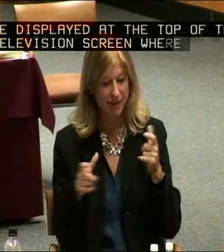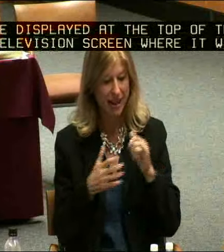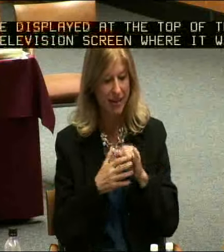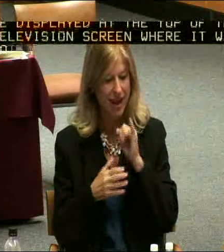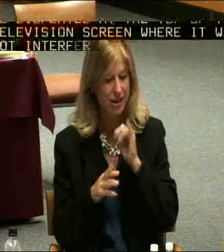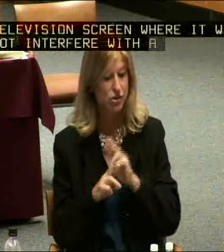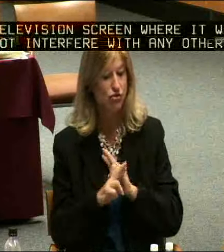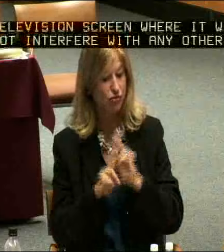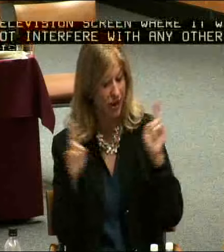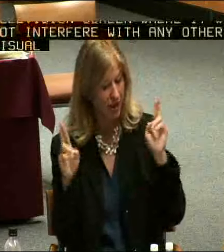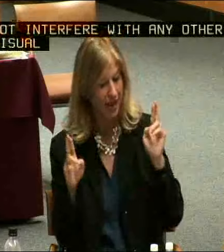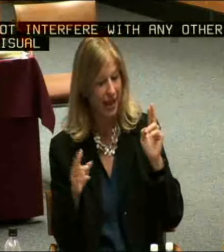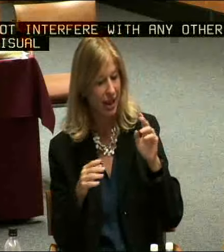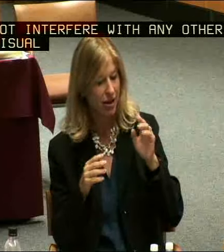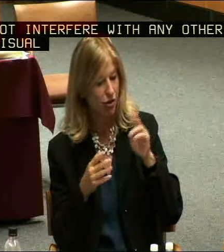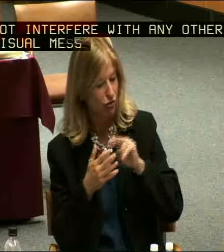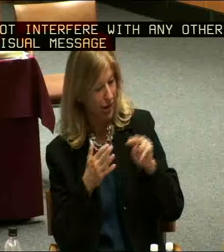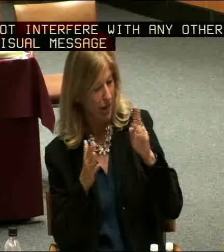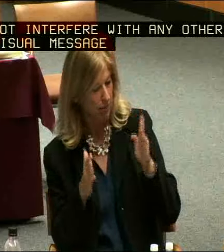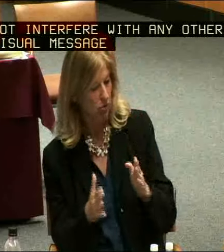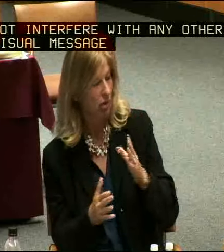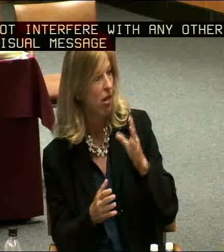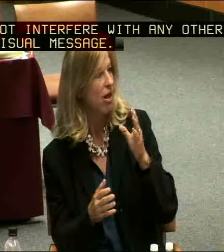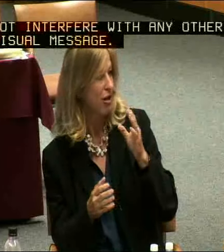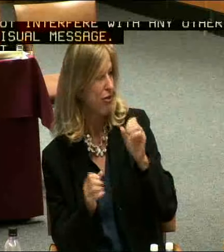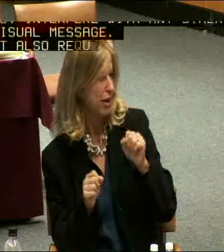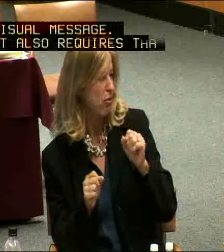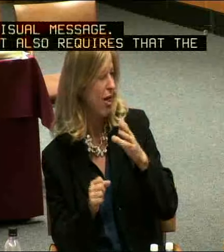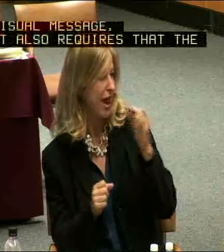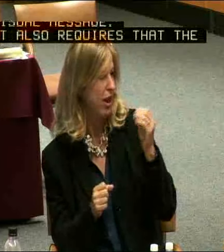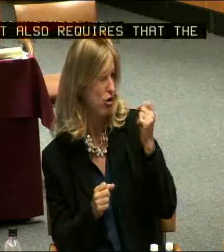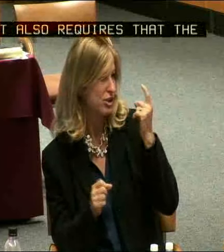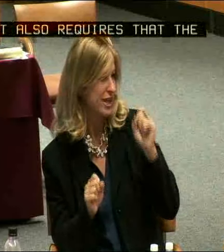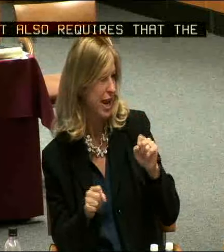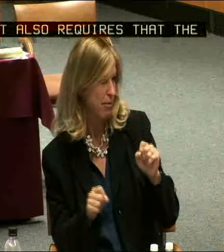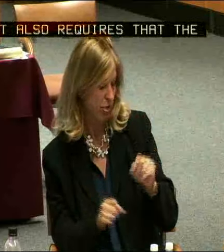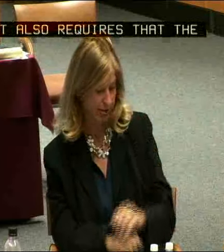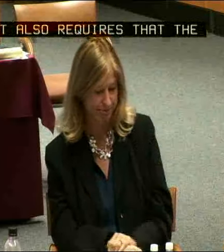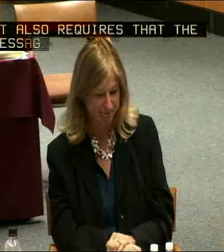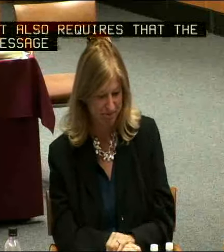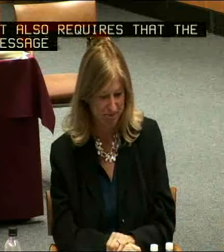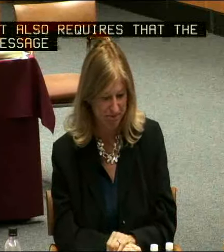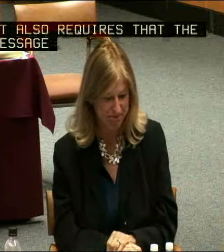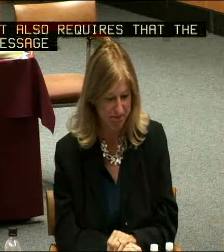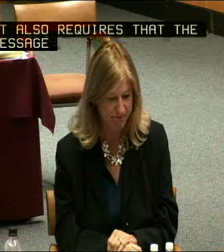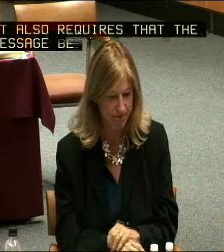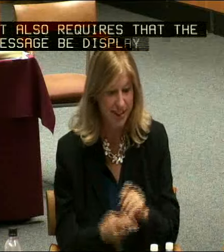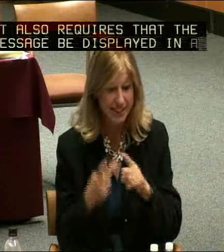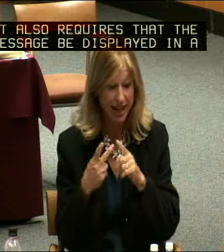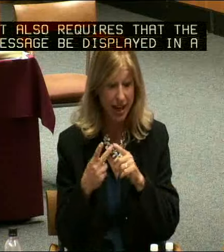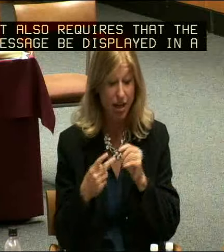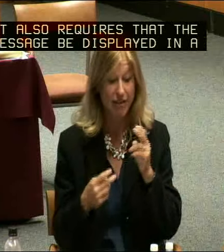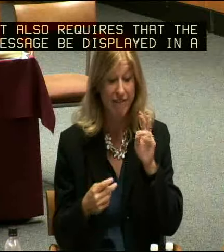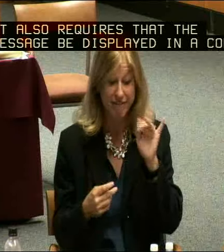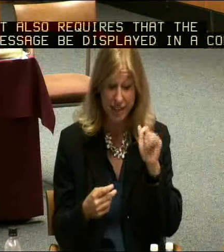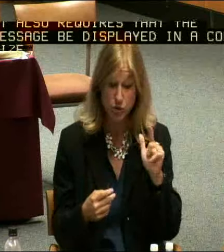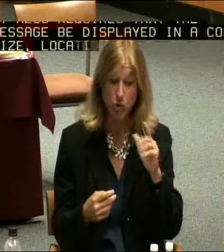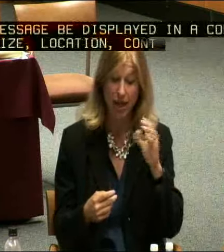a size, a location, a contrast, and speed that is readily readable and